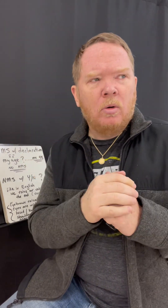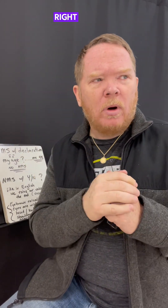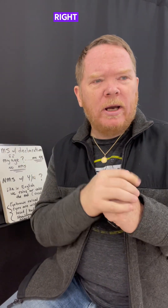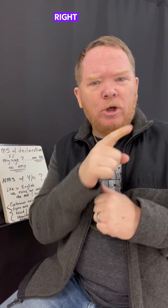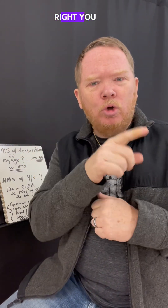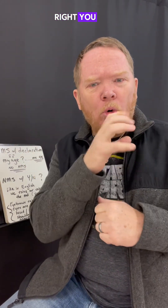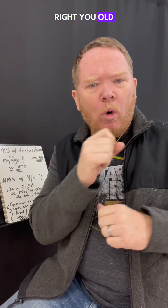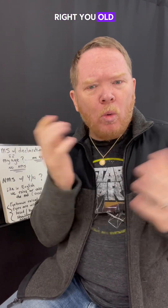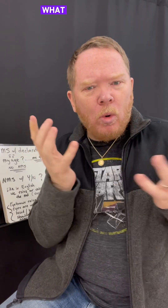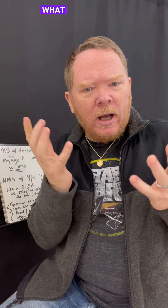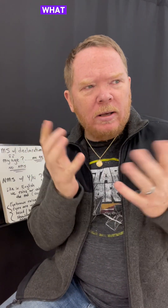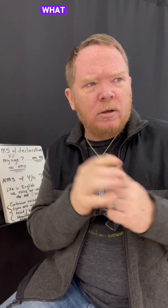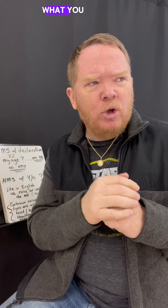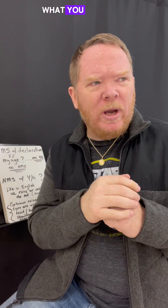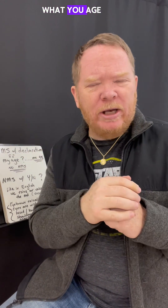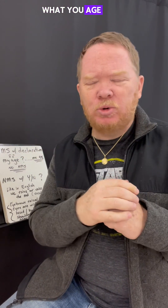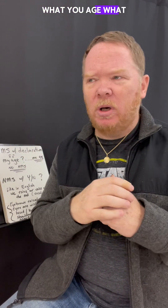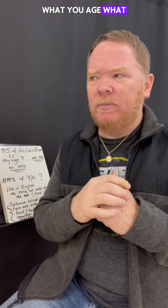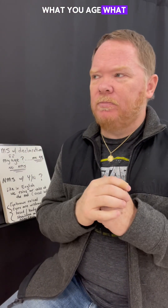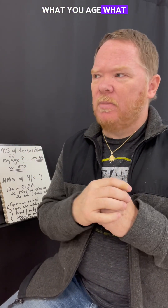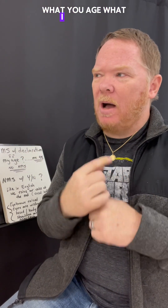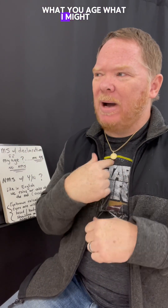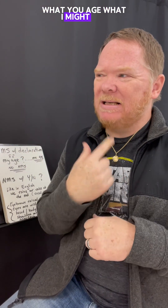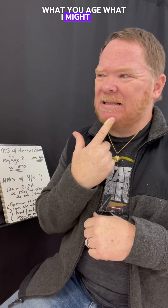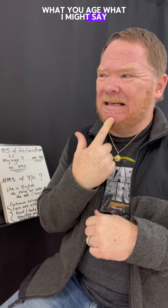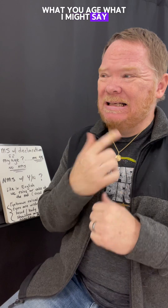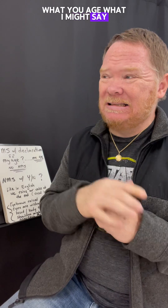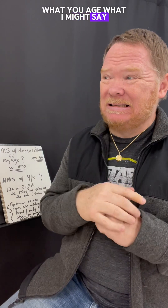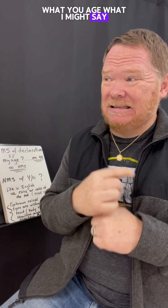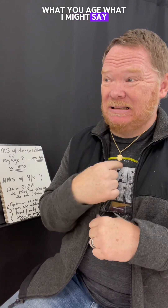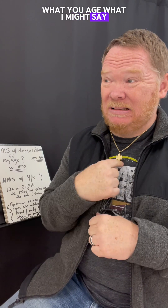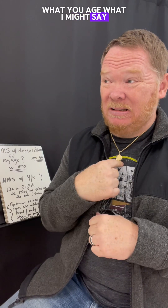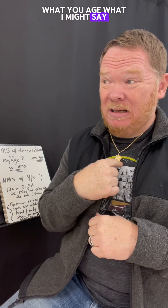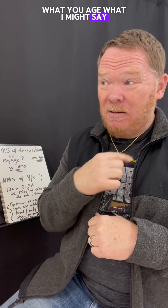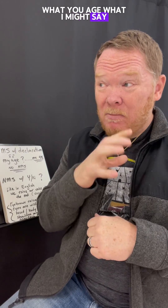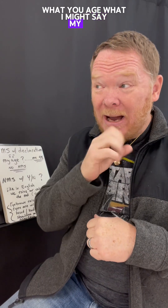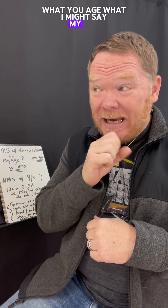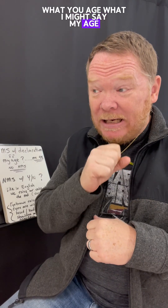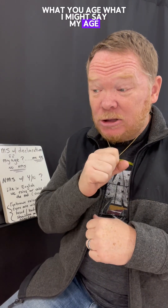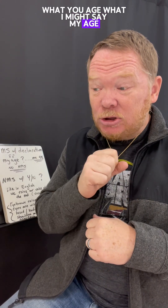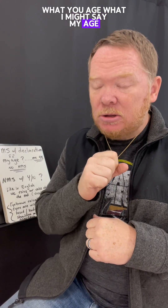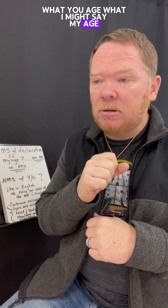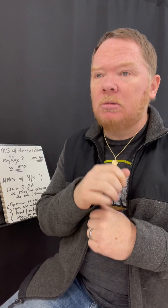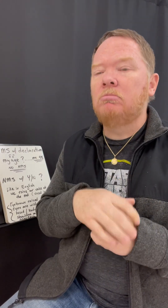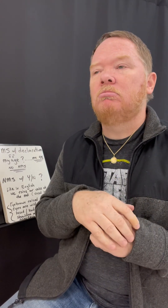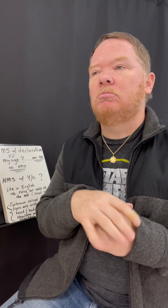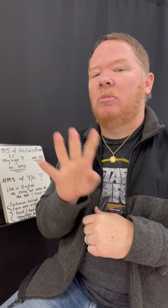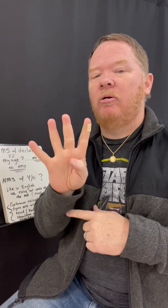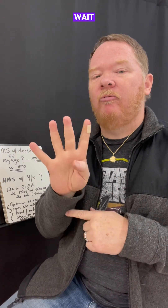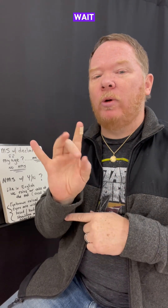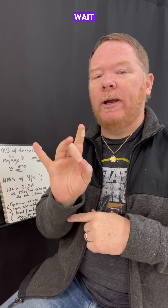right, you old what? You age what? I might say, my age? 48.